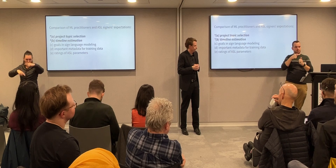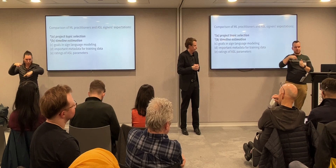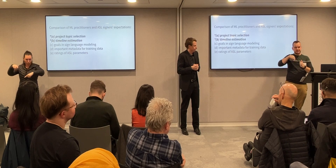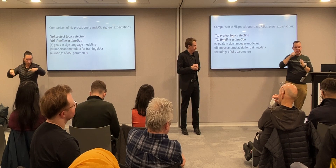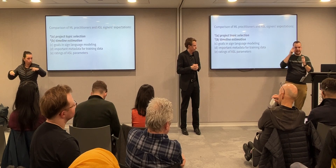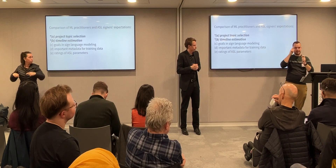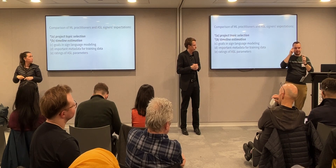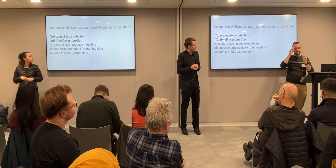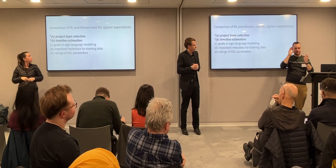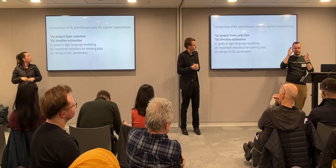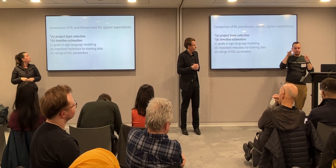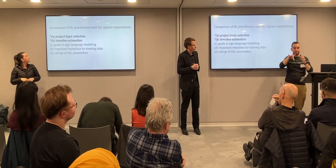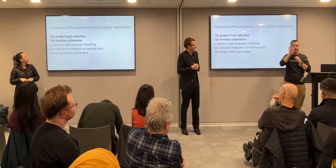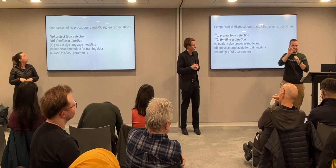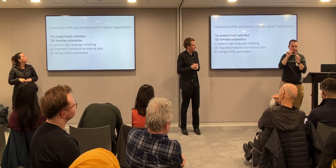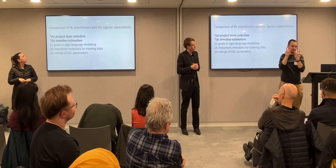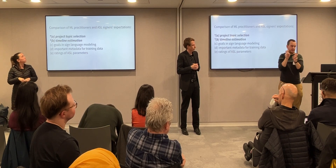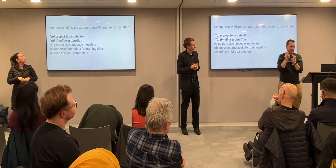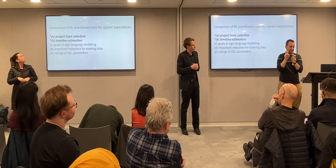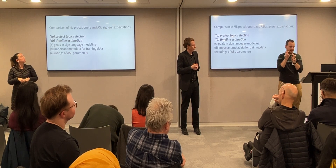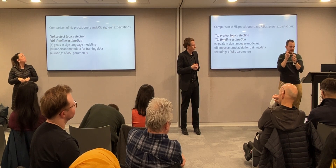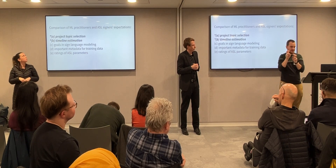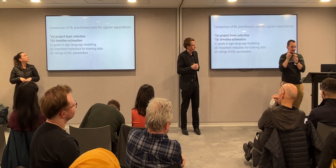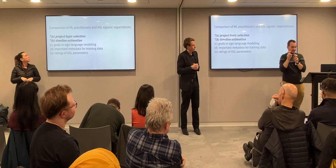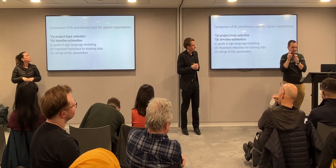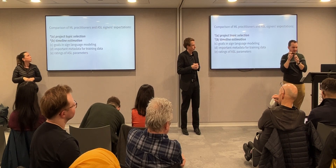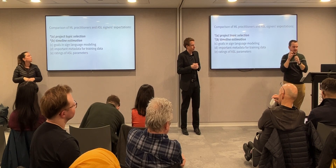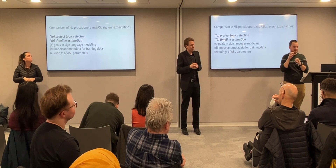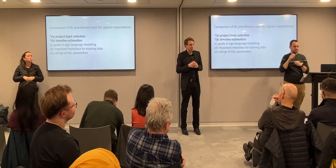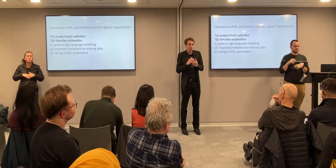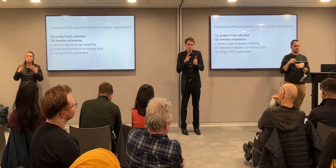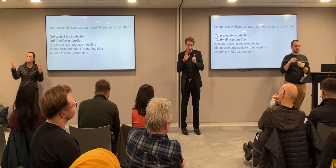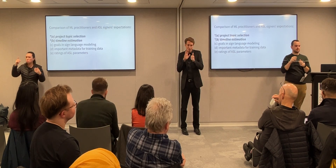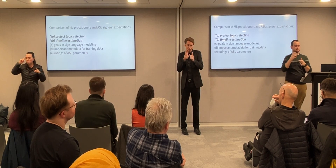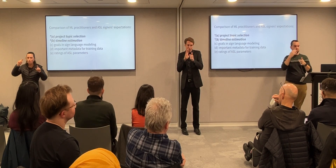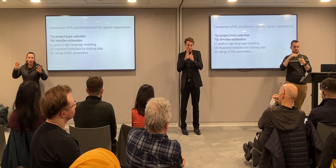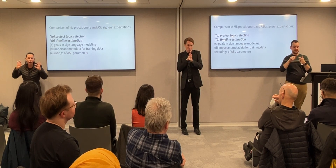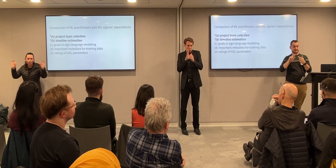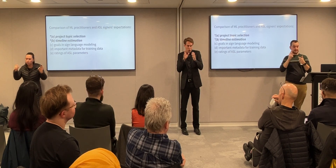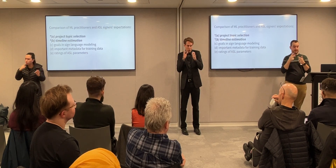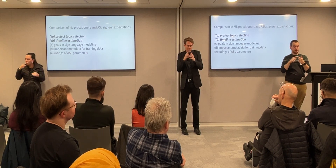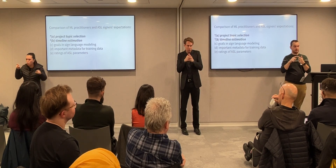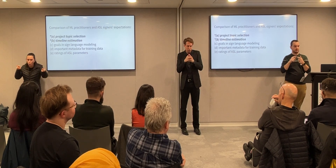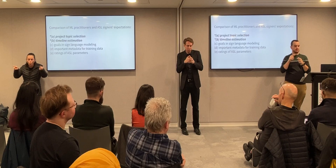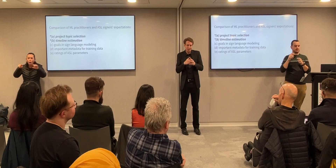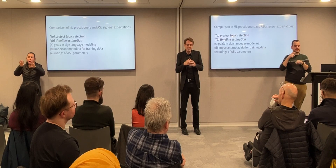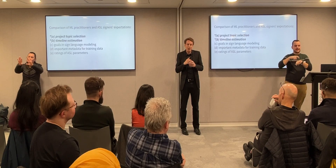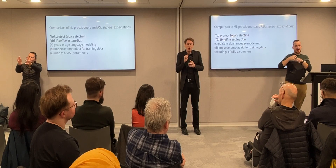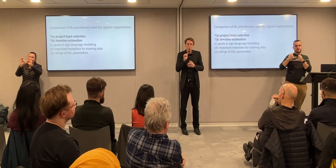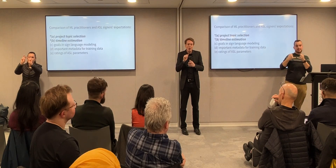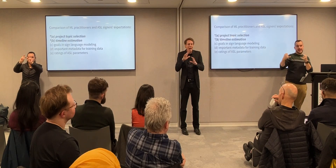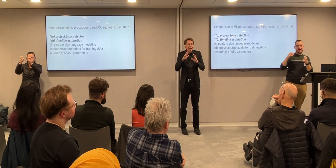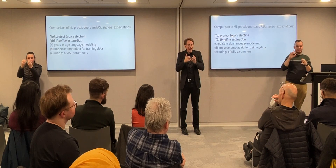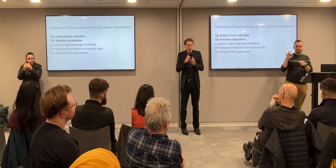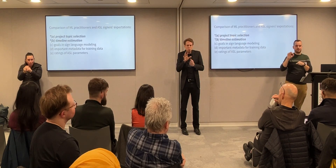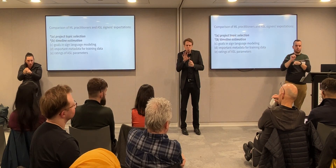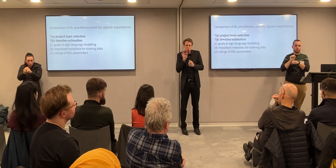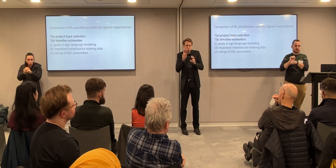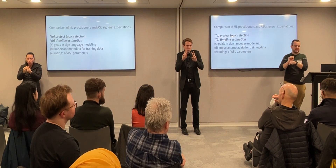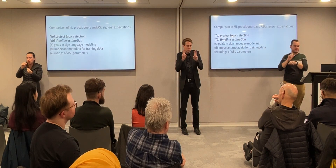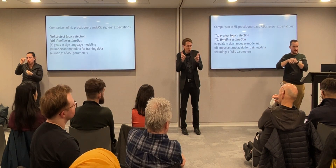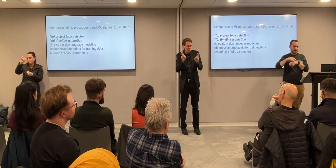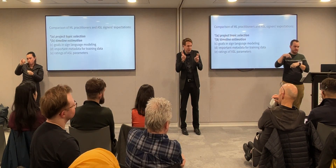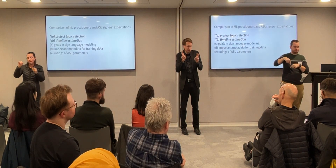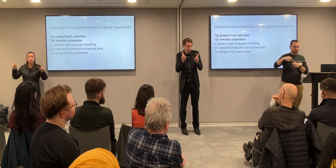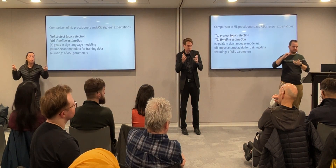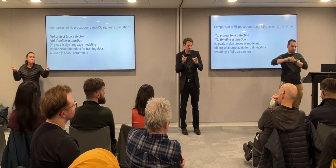AI, was how they would choose a topic, how the topic would be selected. The second one was about